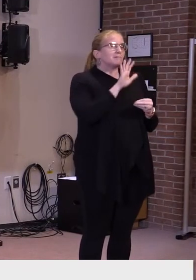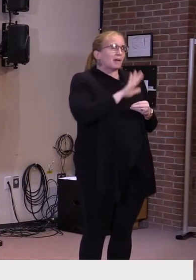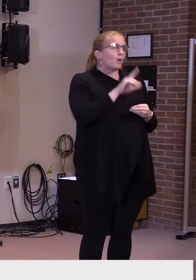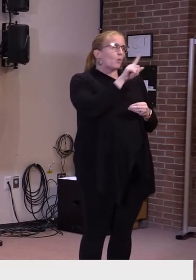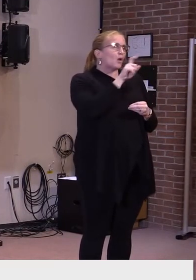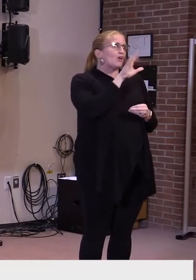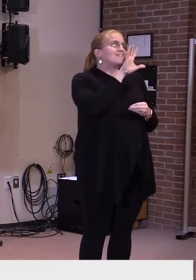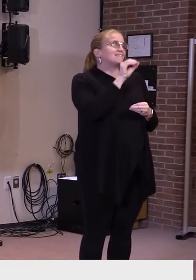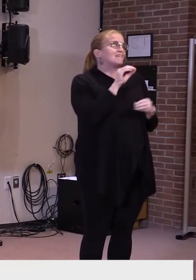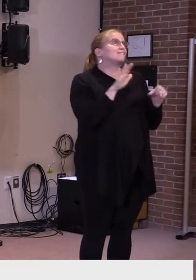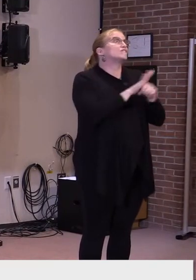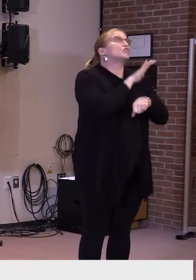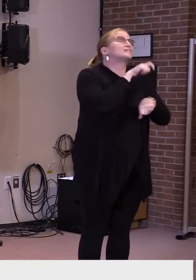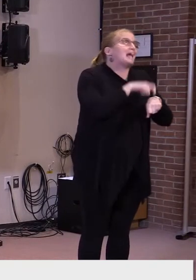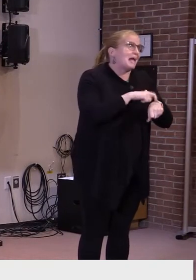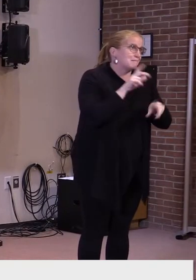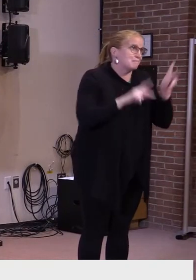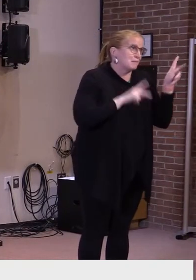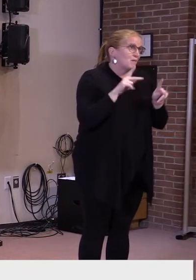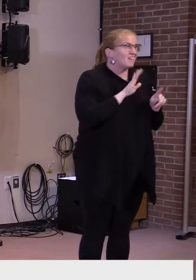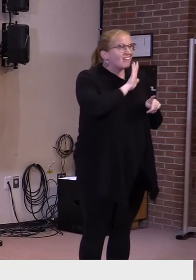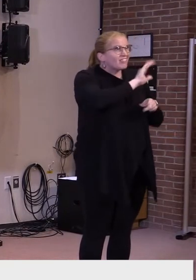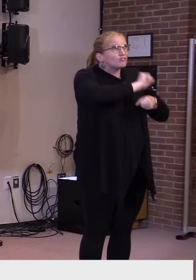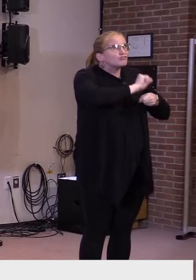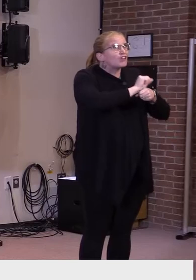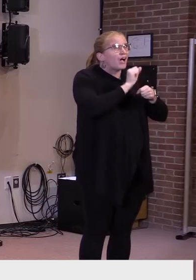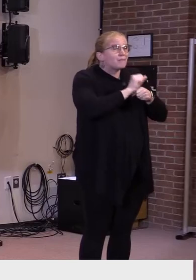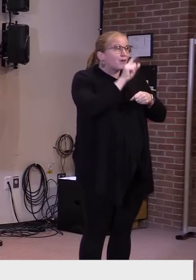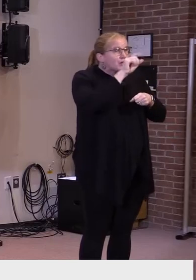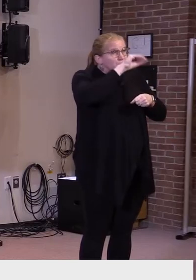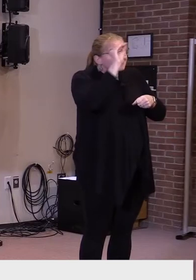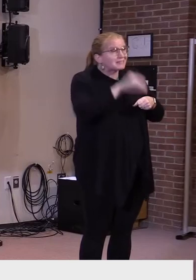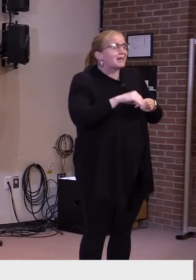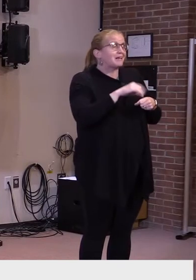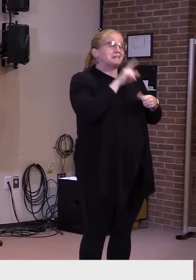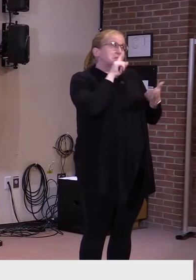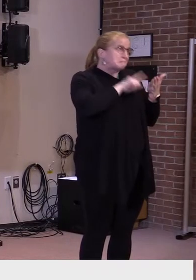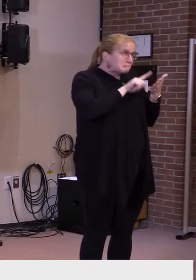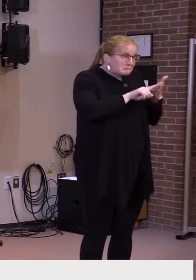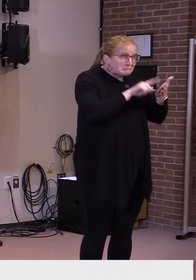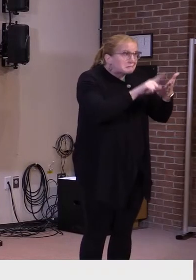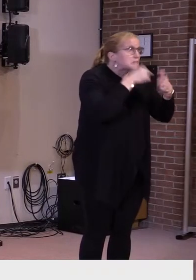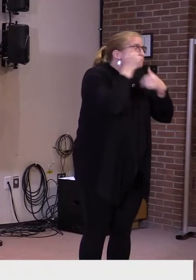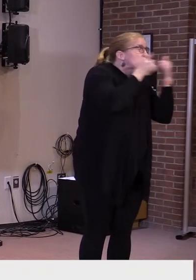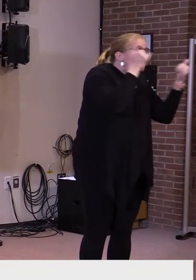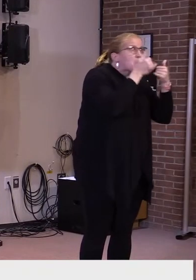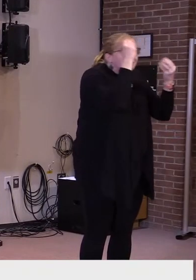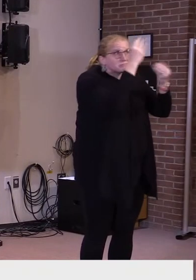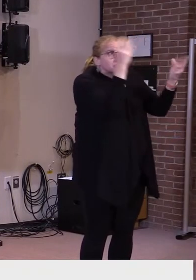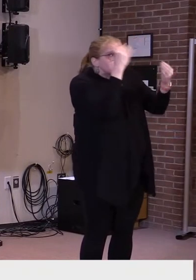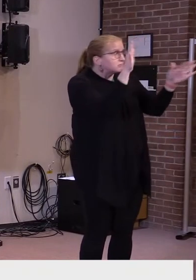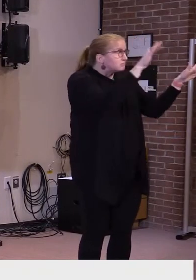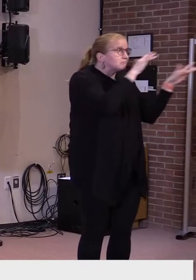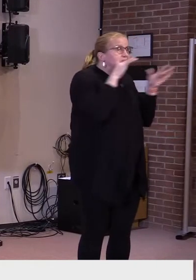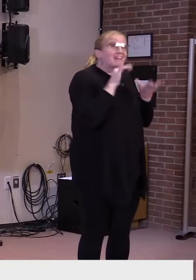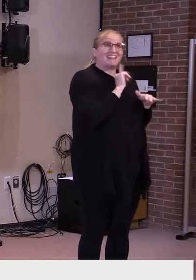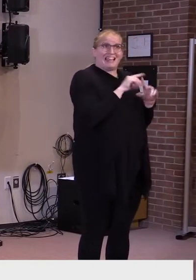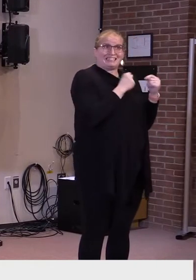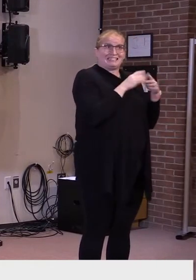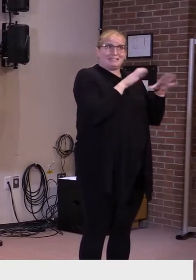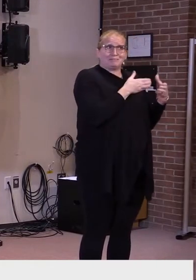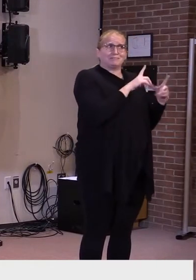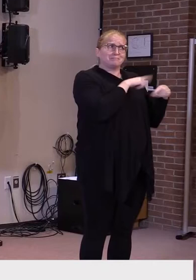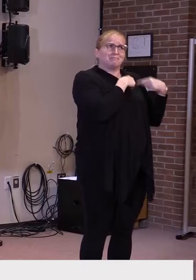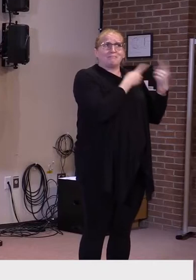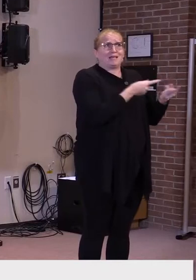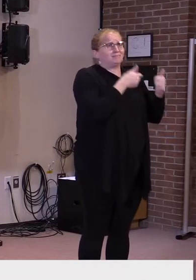people who are dedicated to contact tracing. That team has been doing an excellent job throughout, and I want